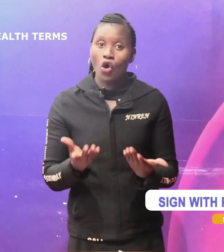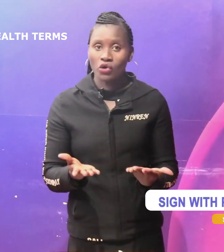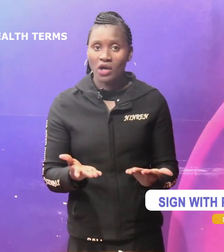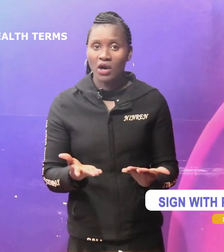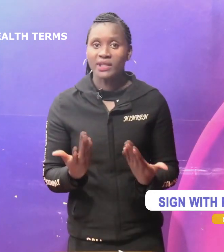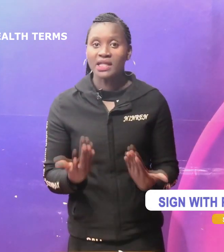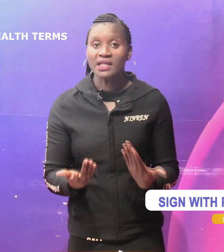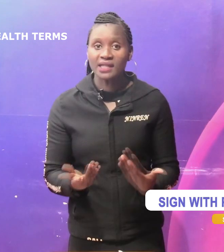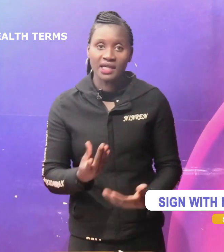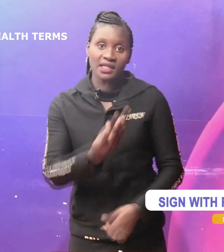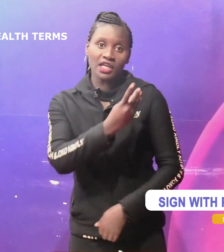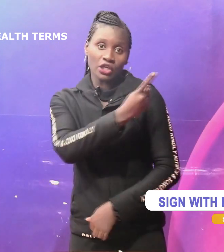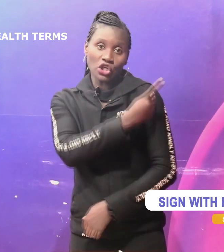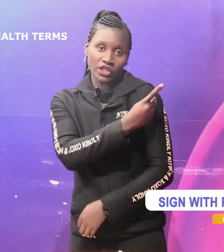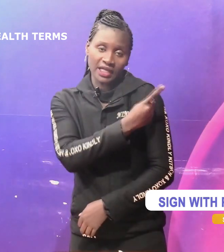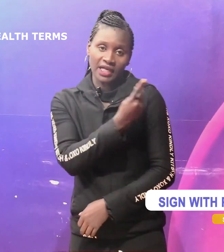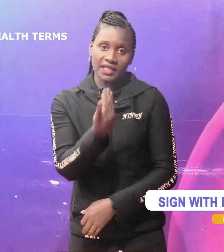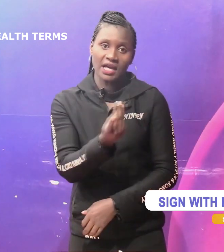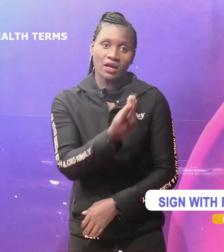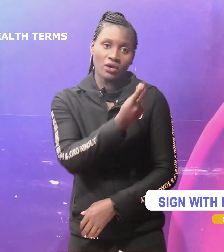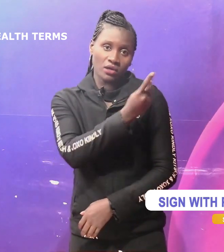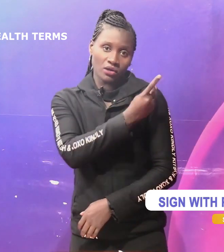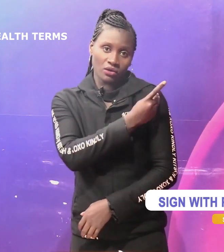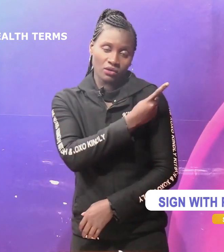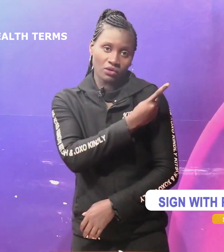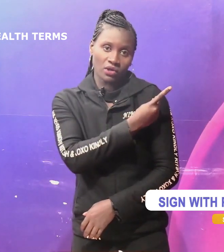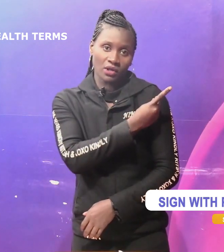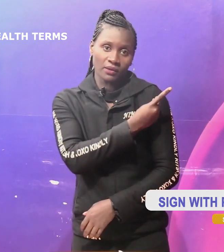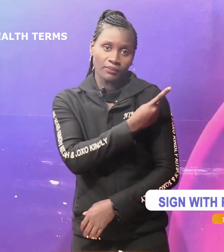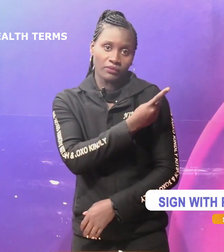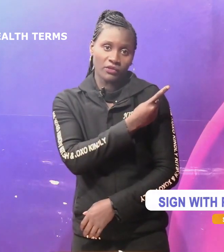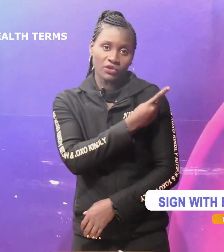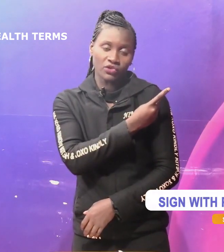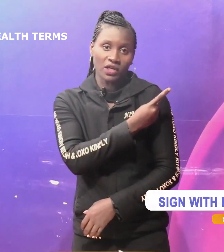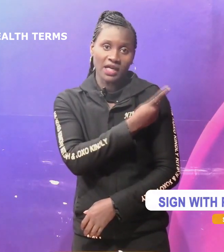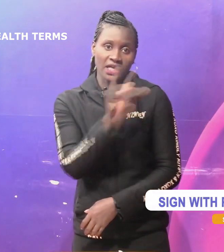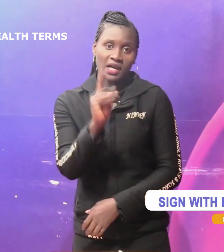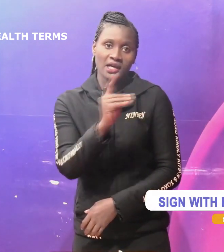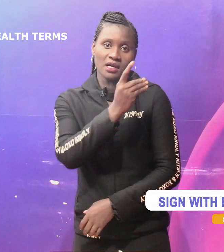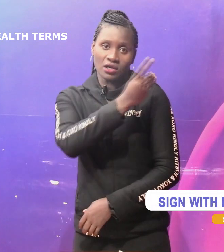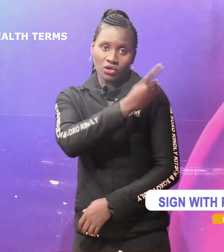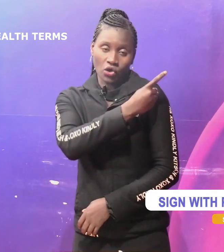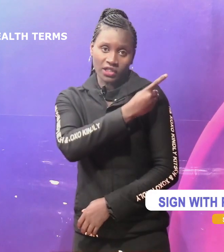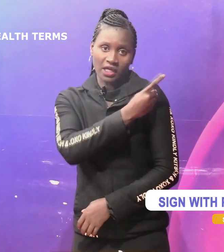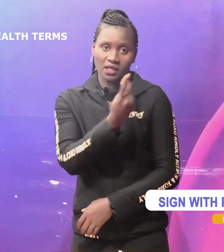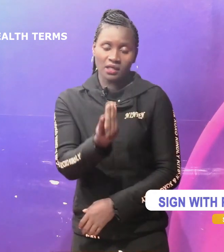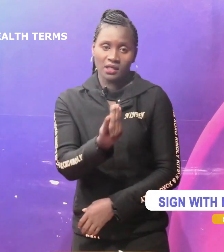our second sign, doctor, here on your shoulder here, doctor. This is